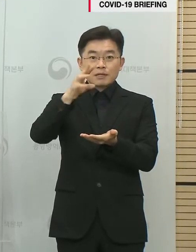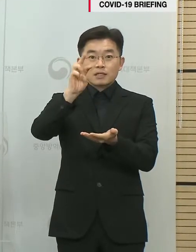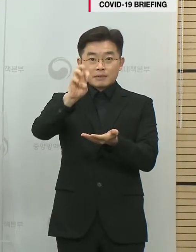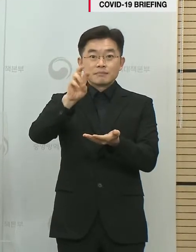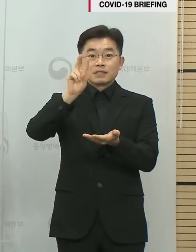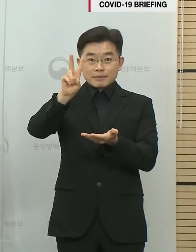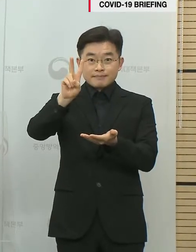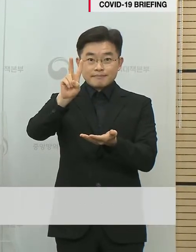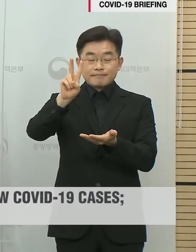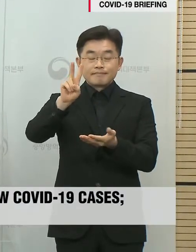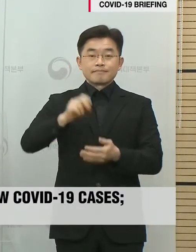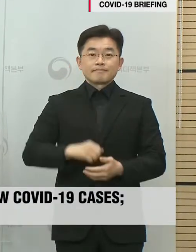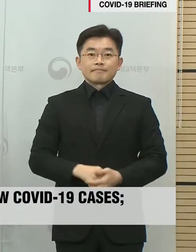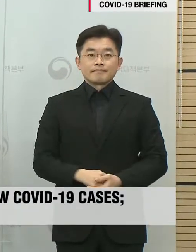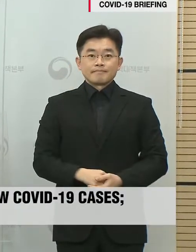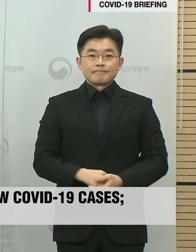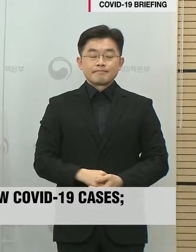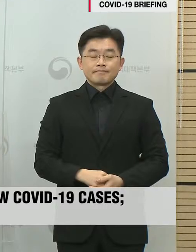at